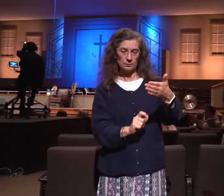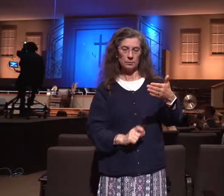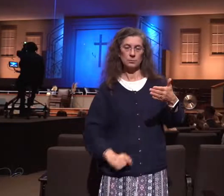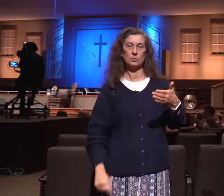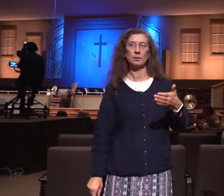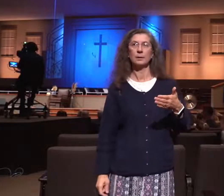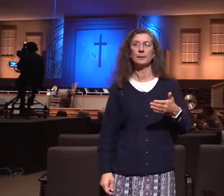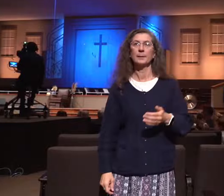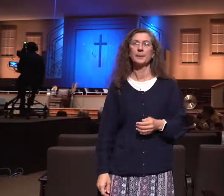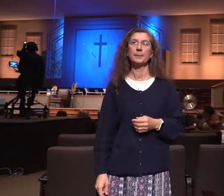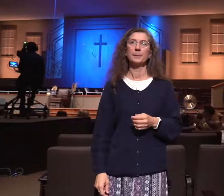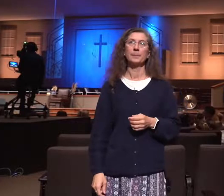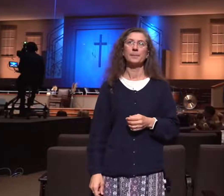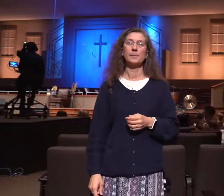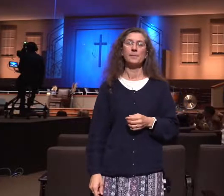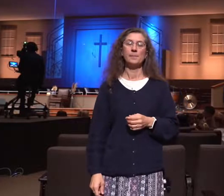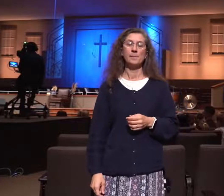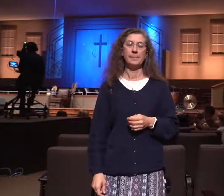And